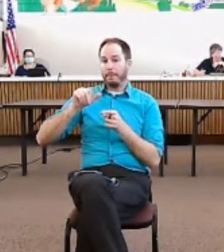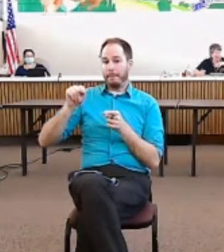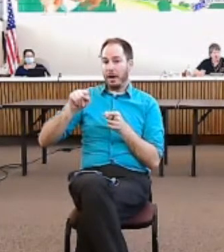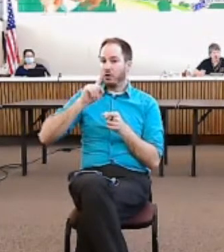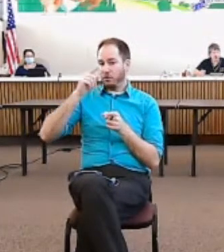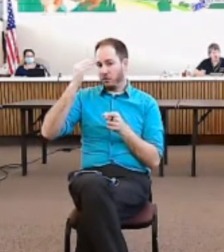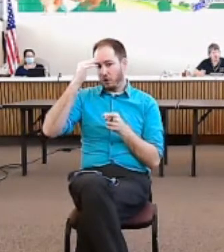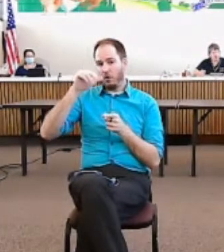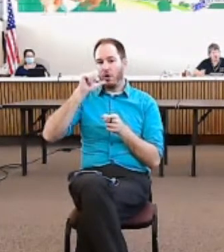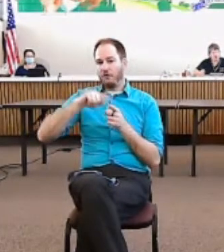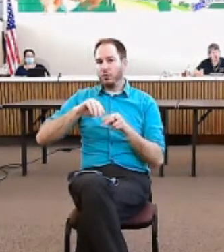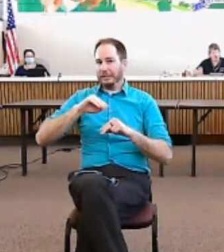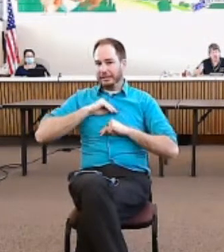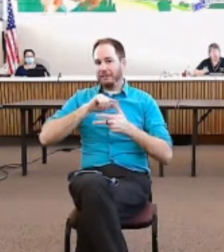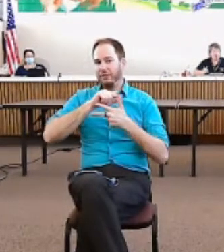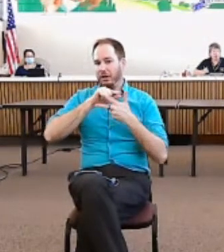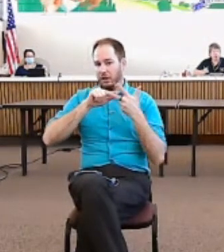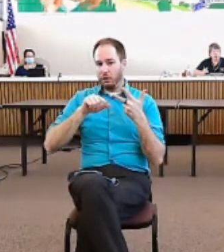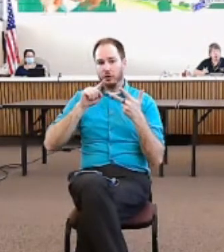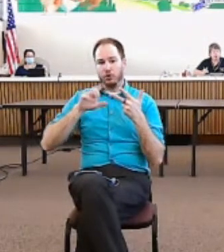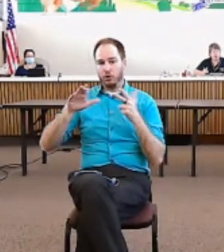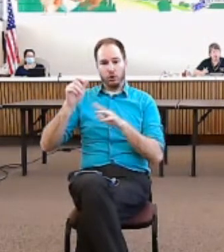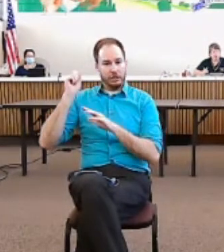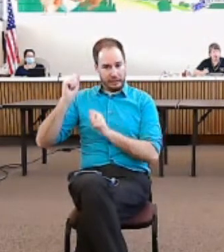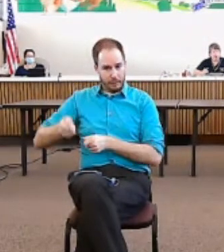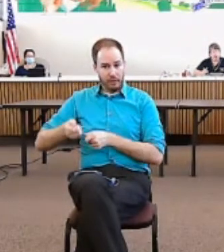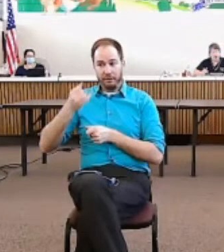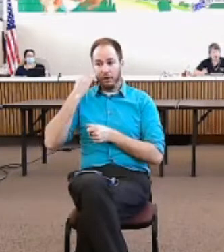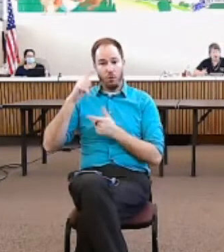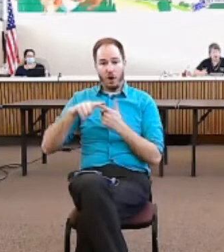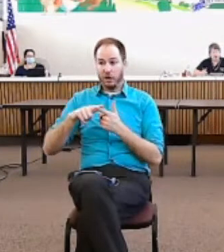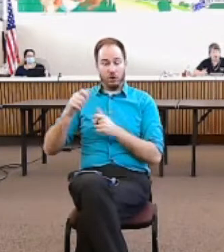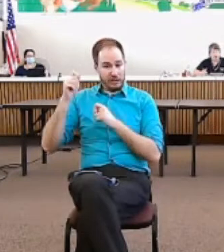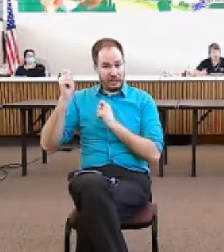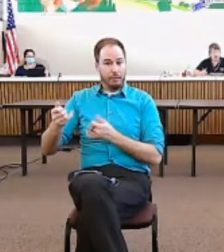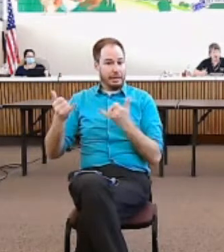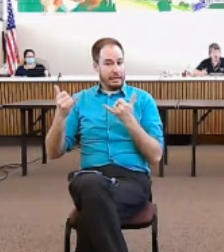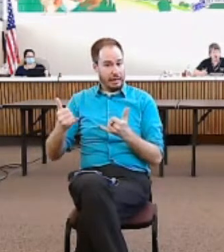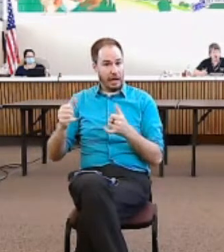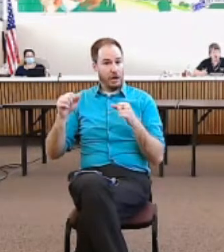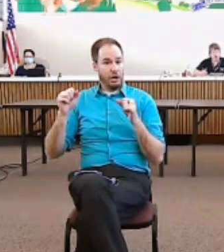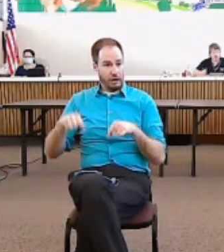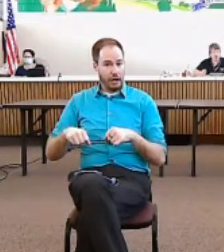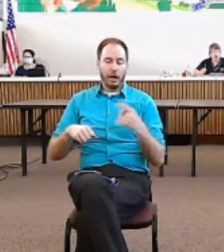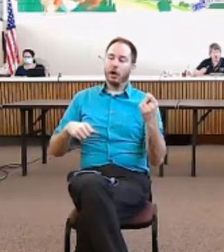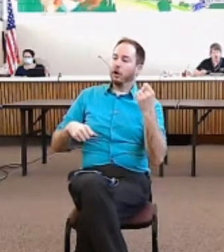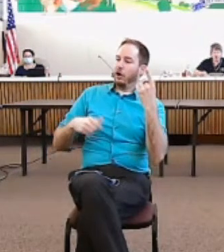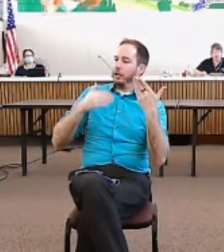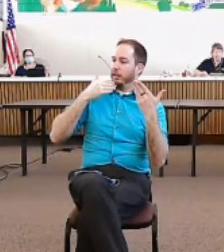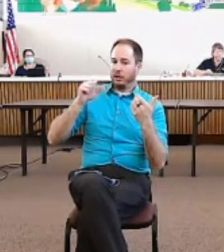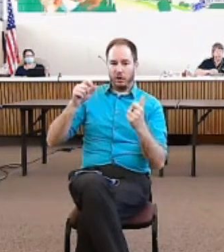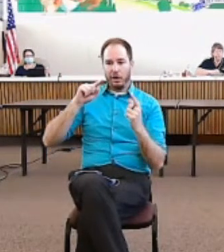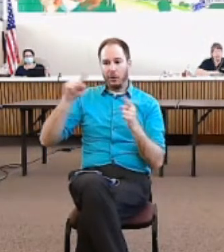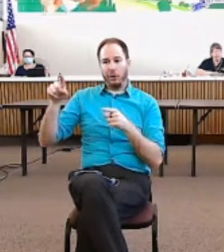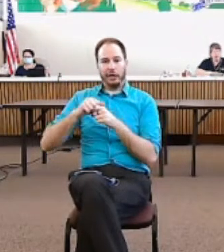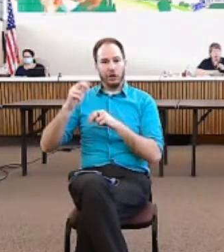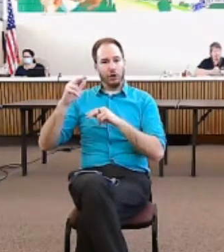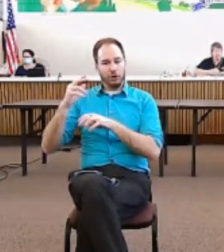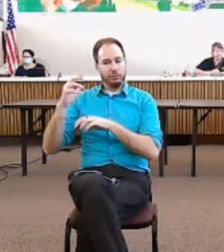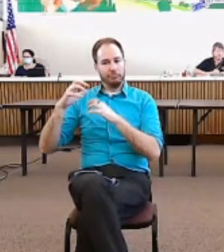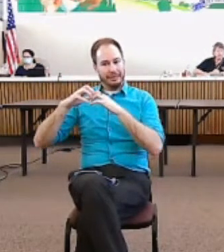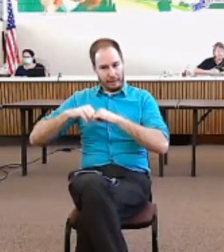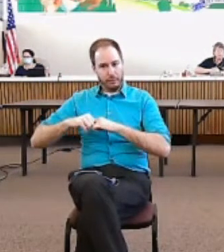don't need to meet those 3 requirements to do the demolition. If you want to get a head start on the demolition, you can go get the demolition permit, but